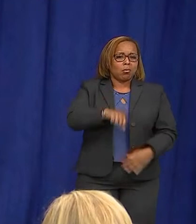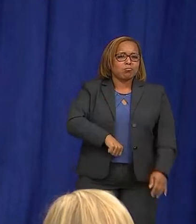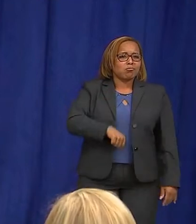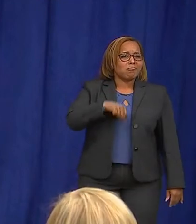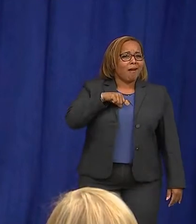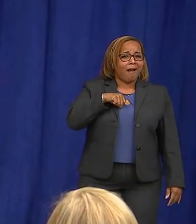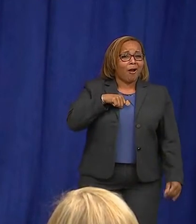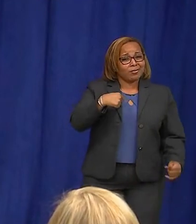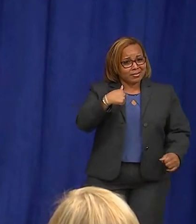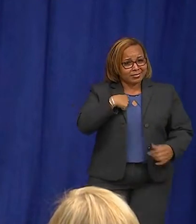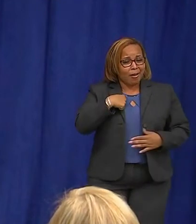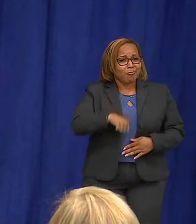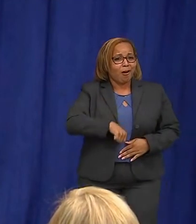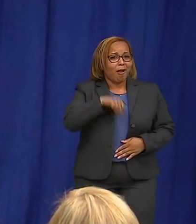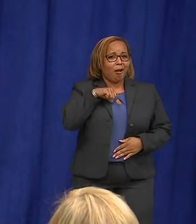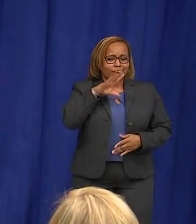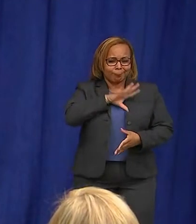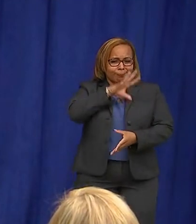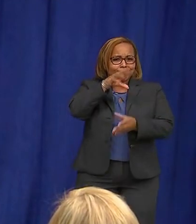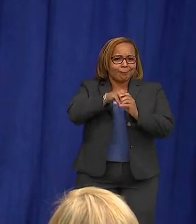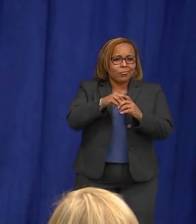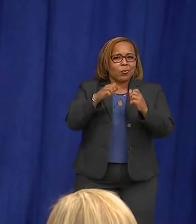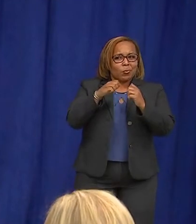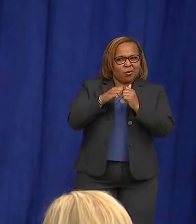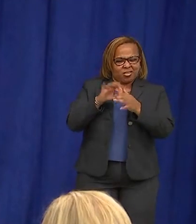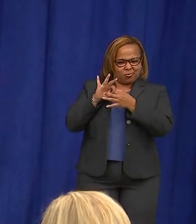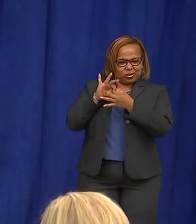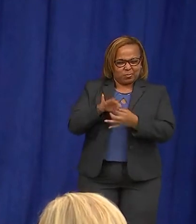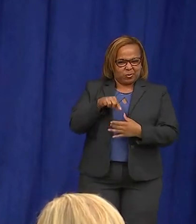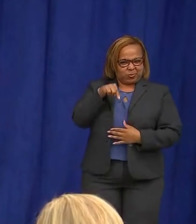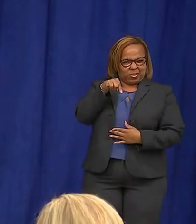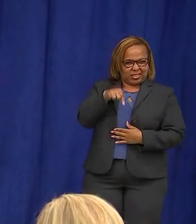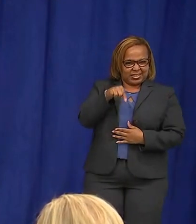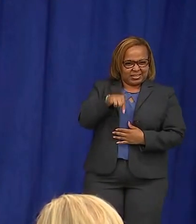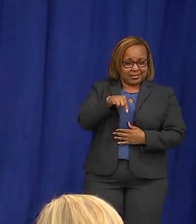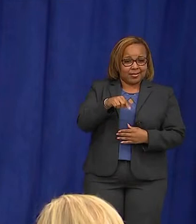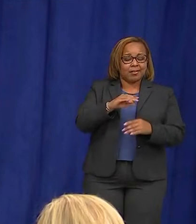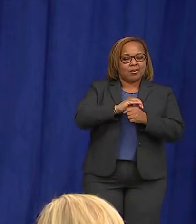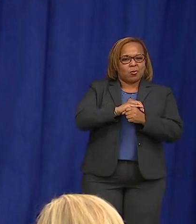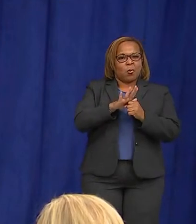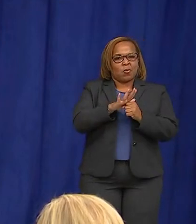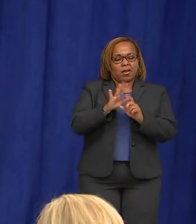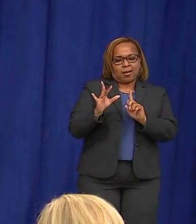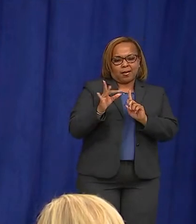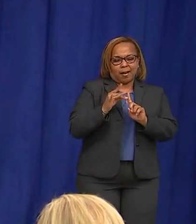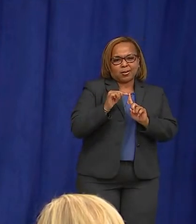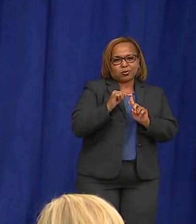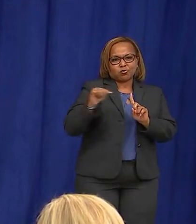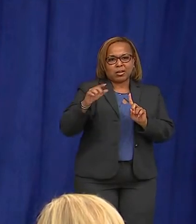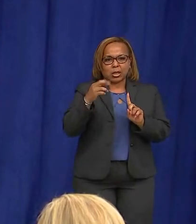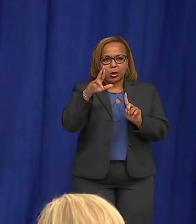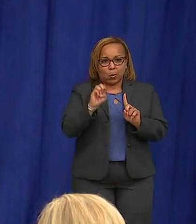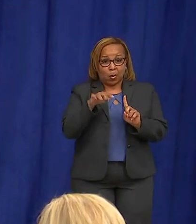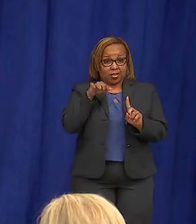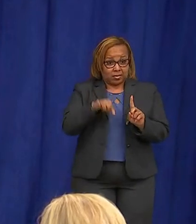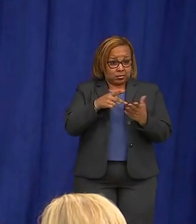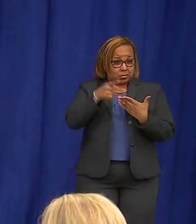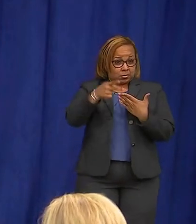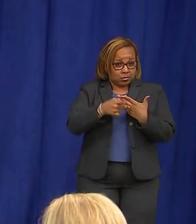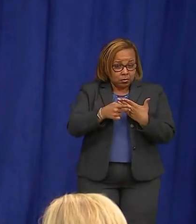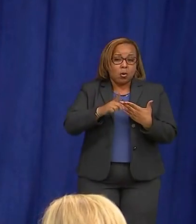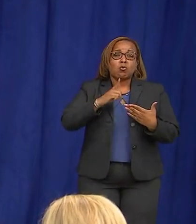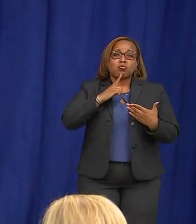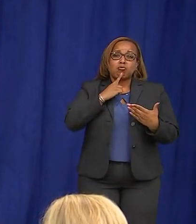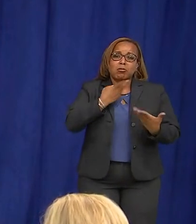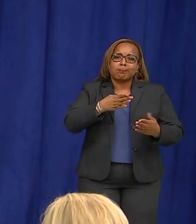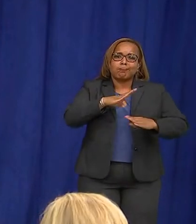proud, as I am personally, to play a role with respect to this COVID contact tracing core. This is an initiative that